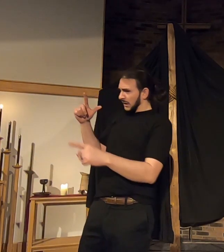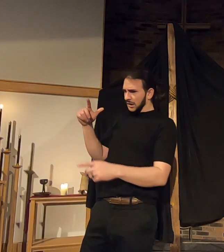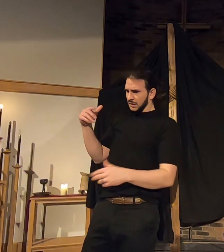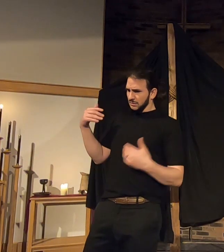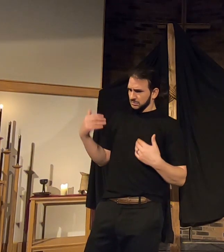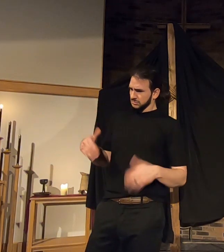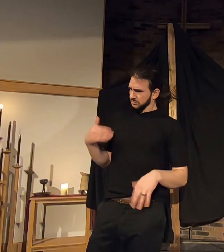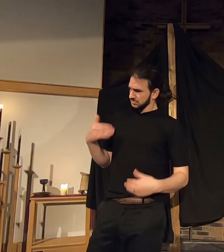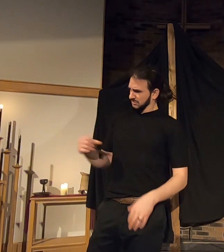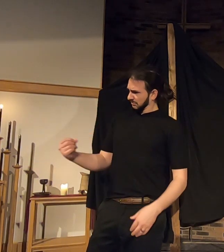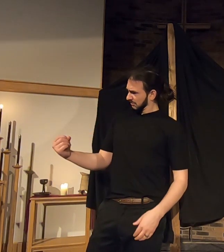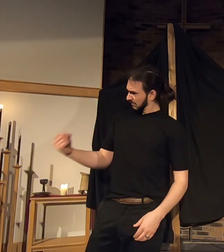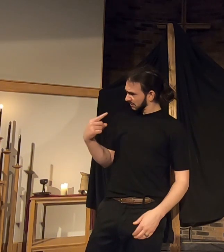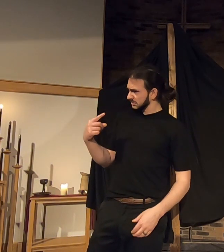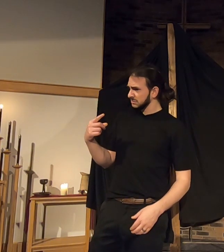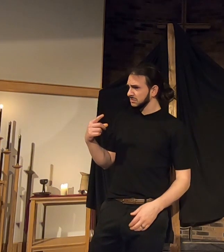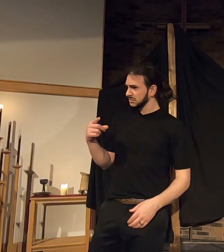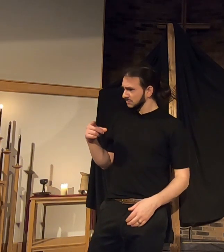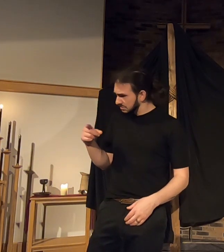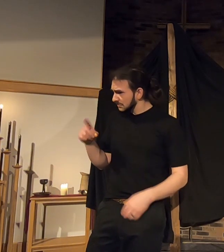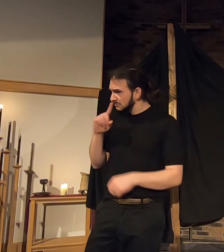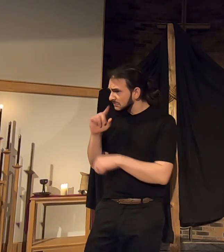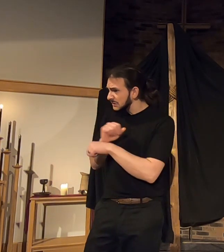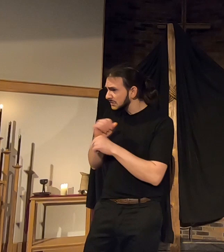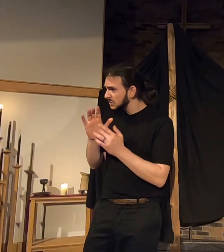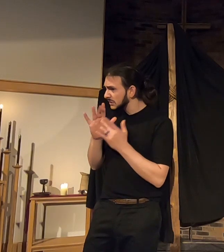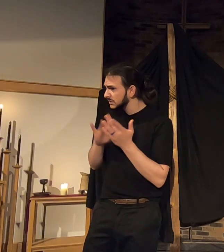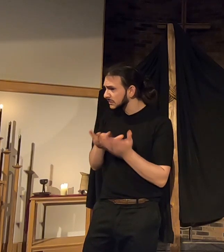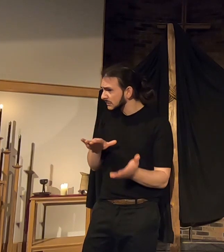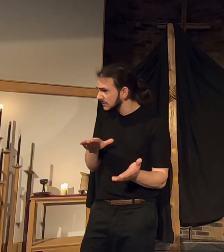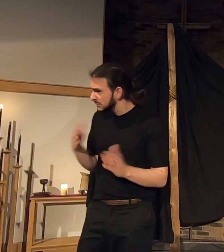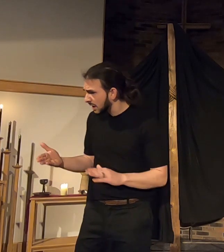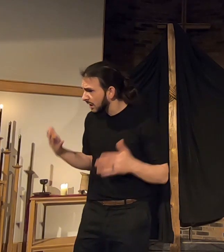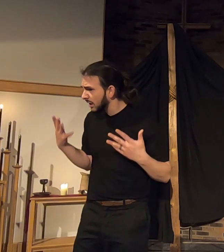Pilate was surprised to find out that Jesus was already dead,